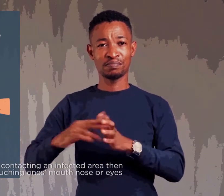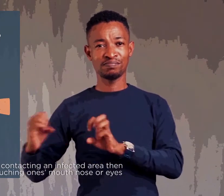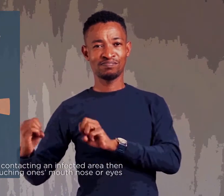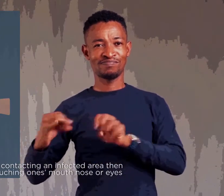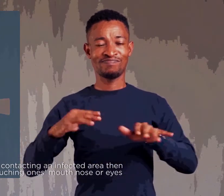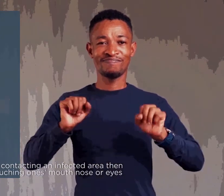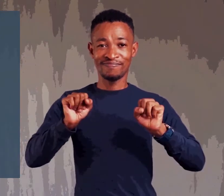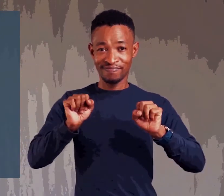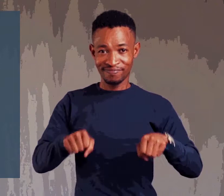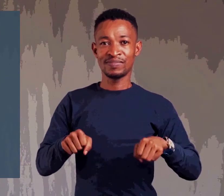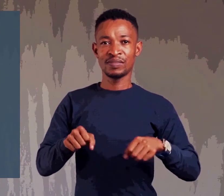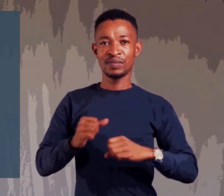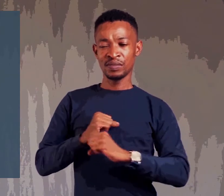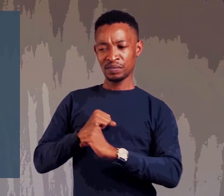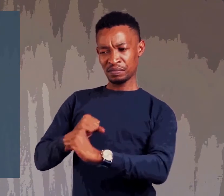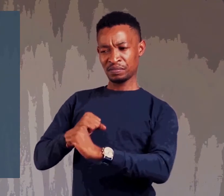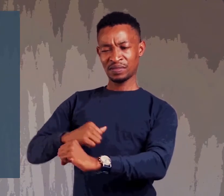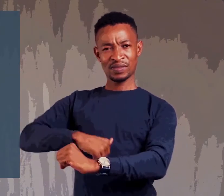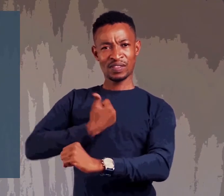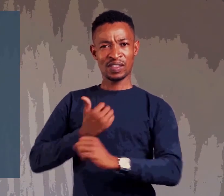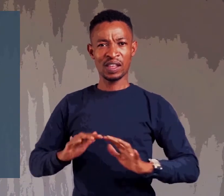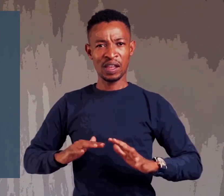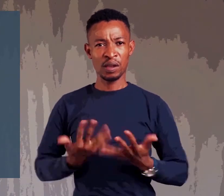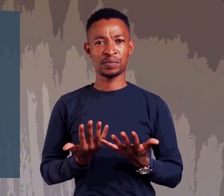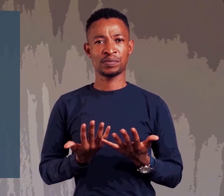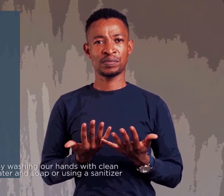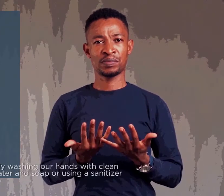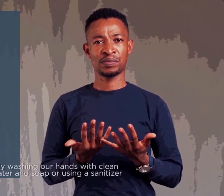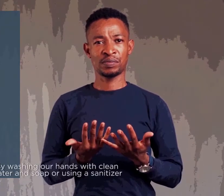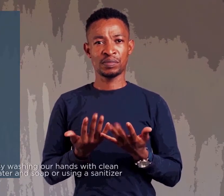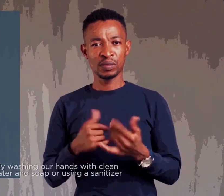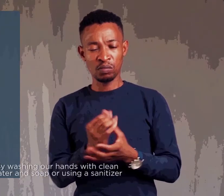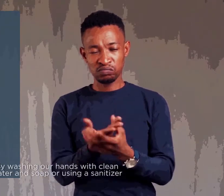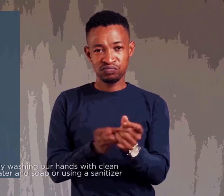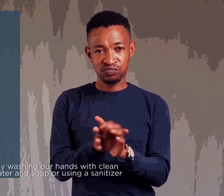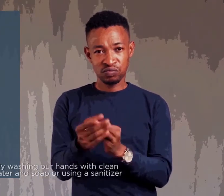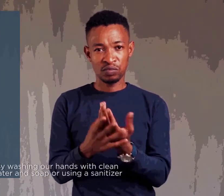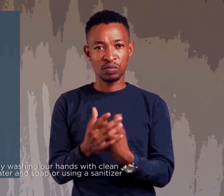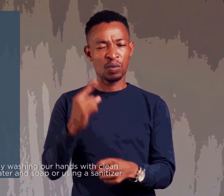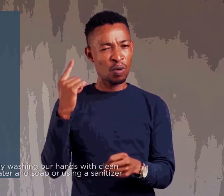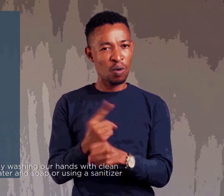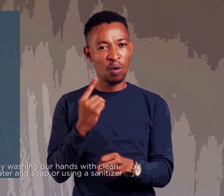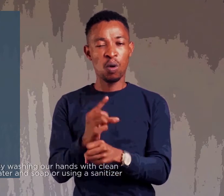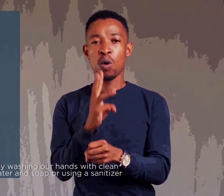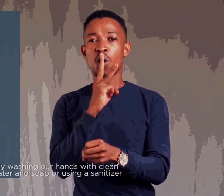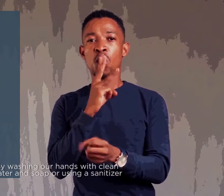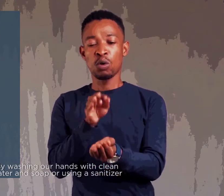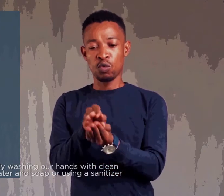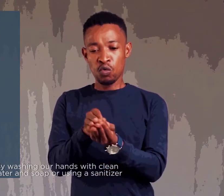teng. Re ka ipabalela jang mo mogareng? Ka go tlhapa diata ka metsi le molora kana go dirisa sebolaya megare